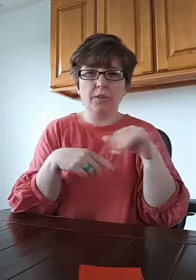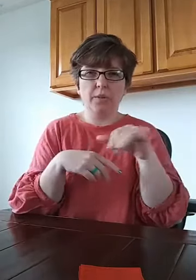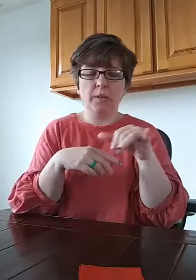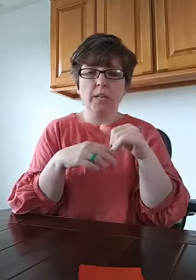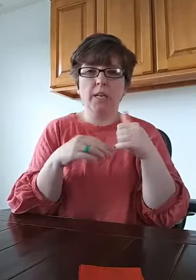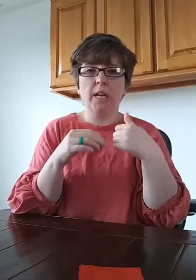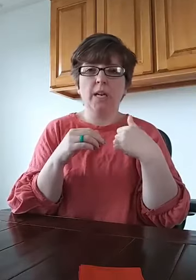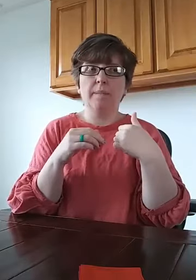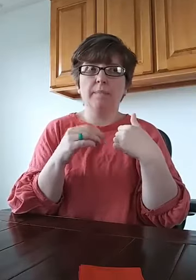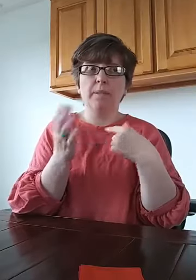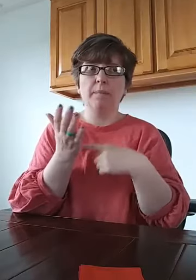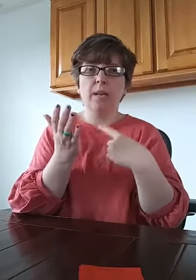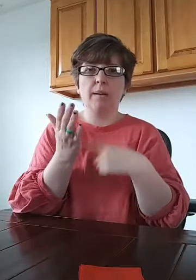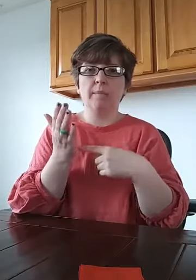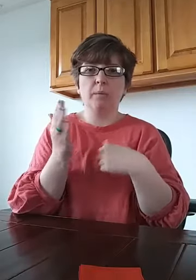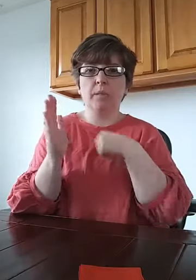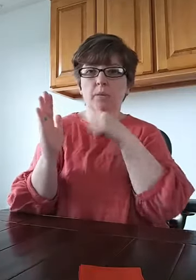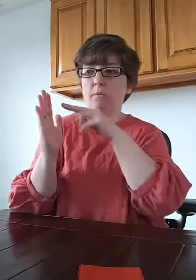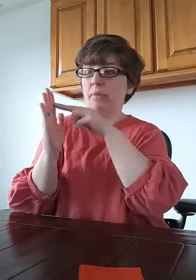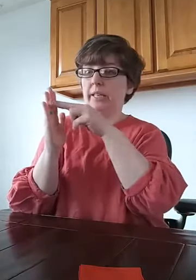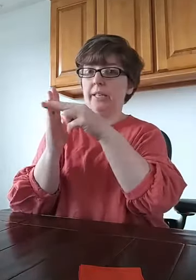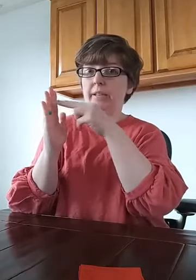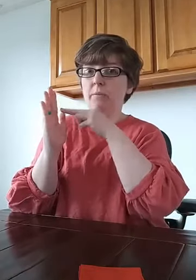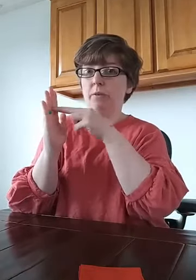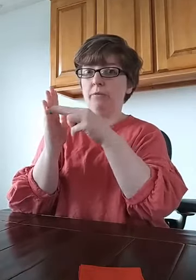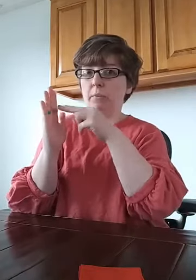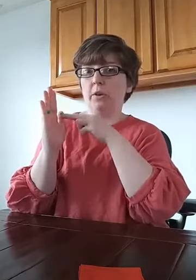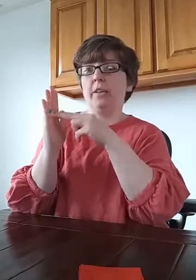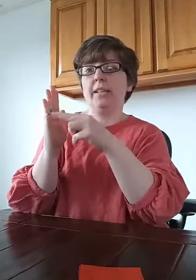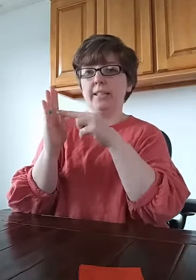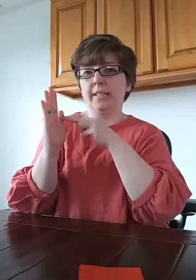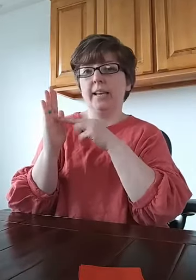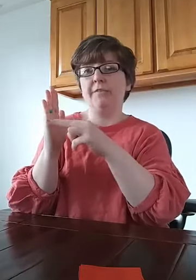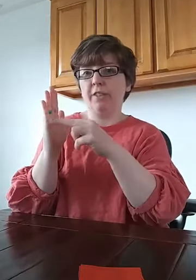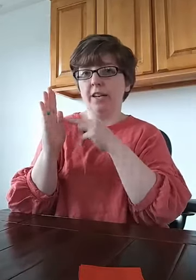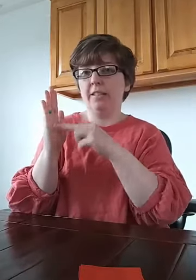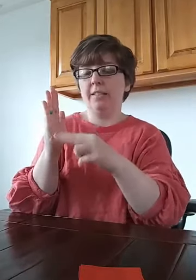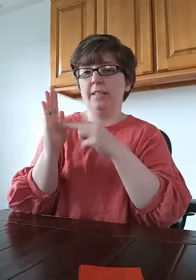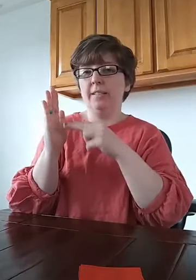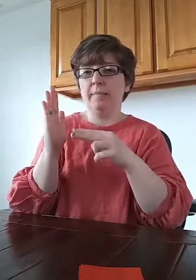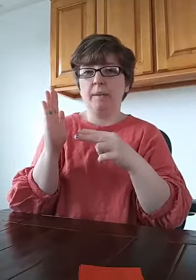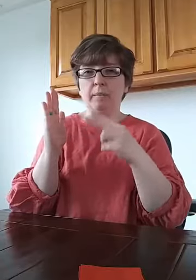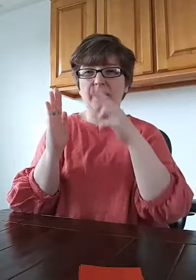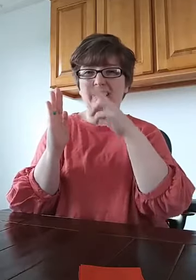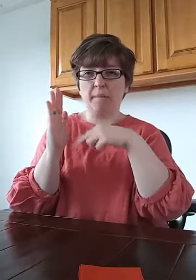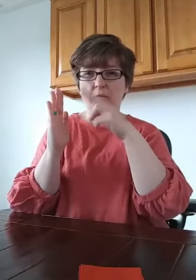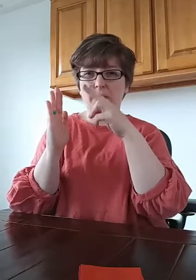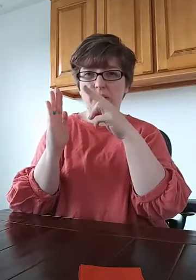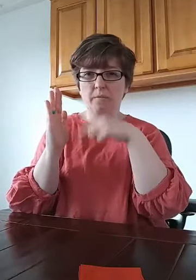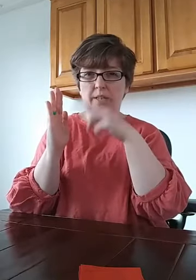too sometimes we don't read word for word like this it's line for line sometimes we skim over it read